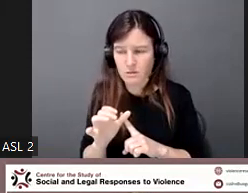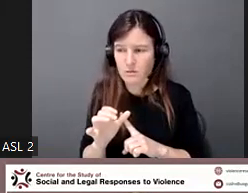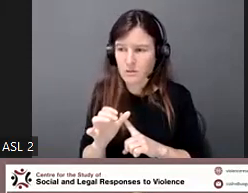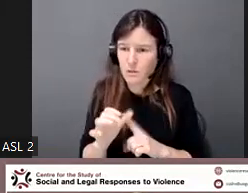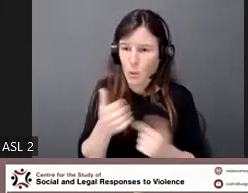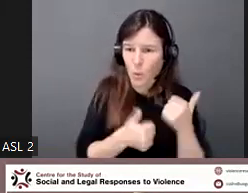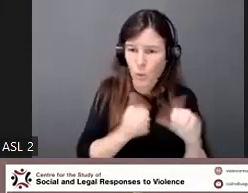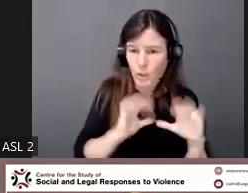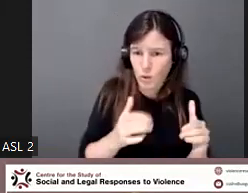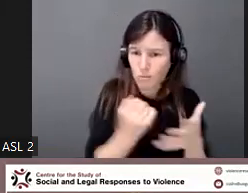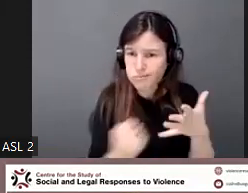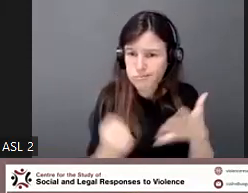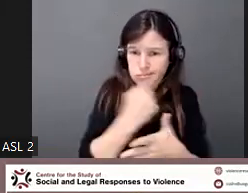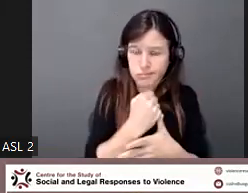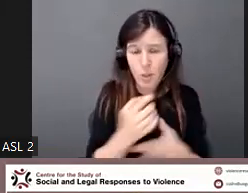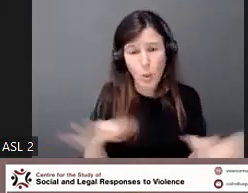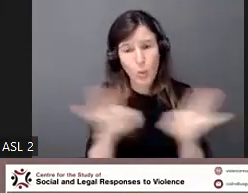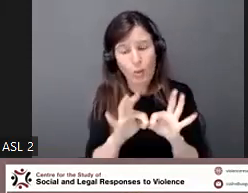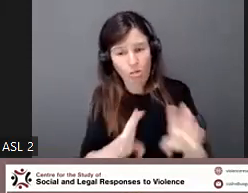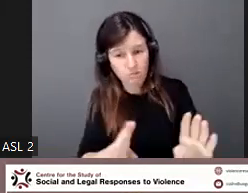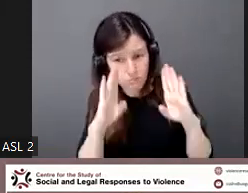are prioritized as worthy of attention.